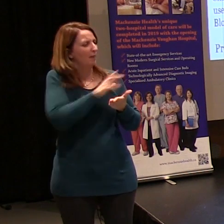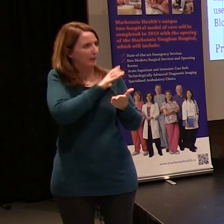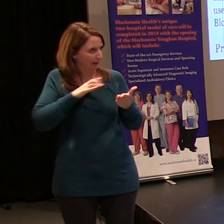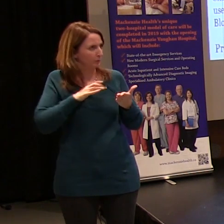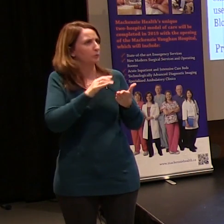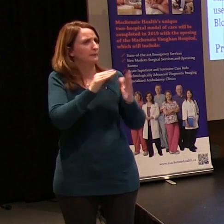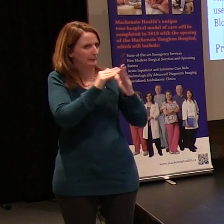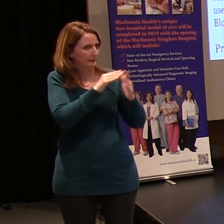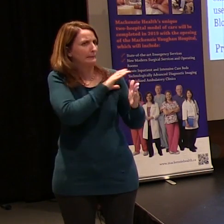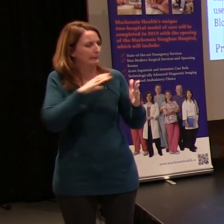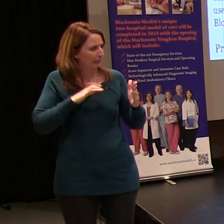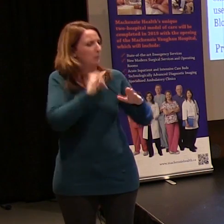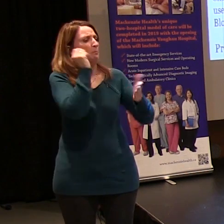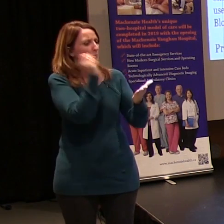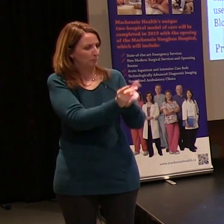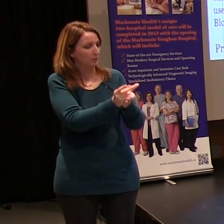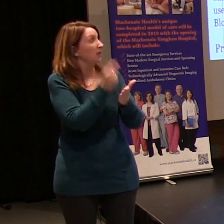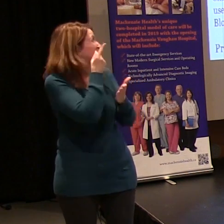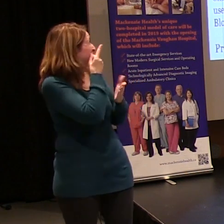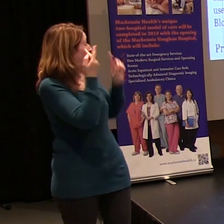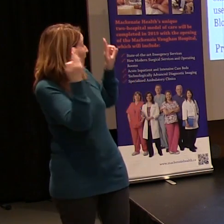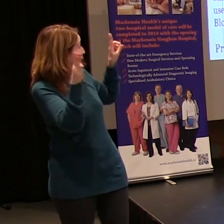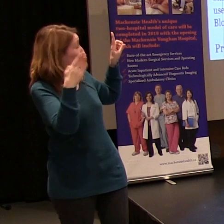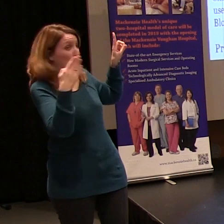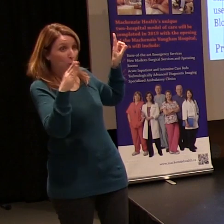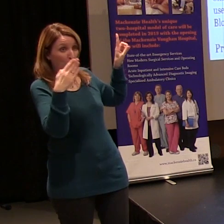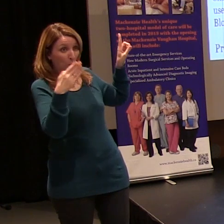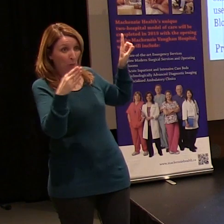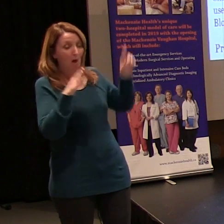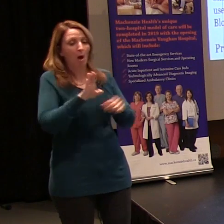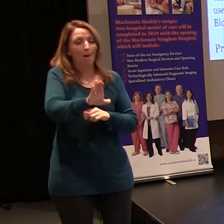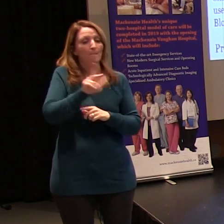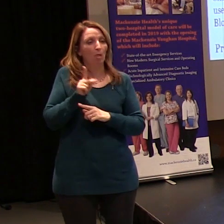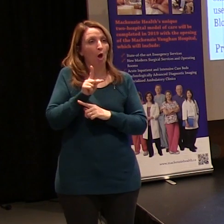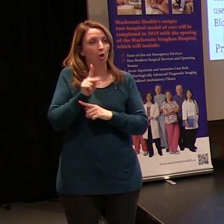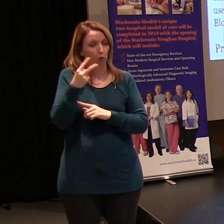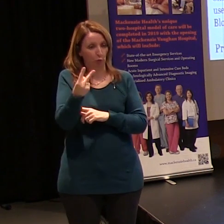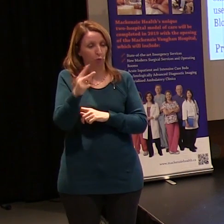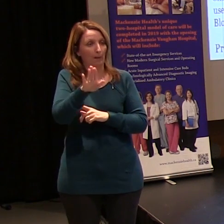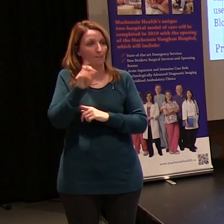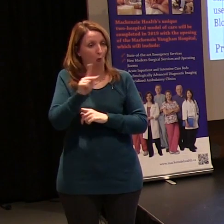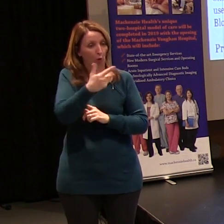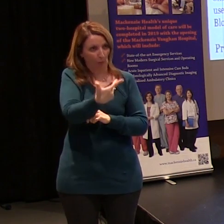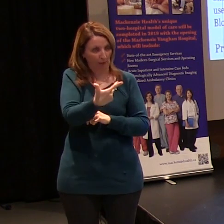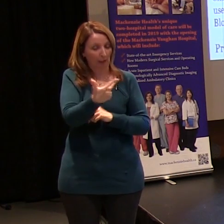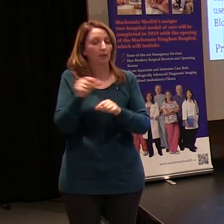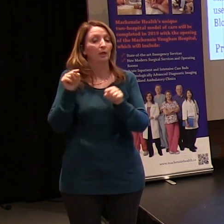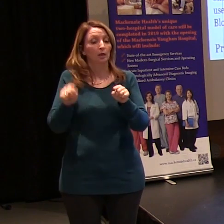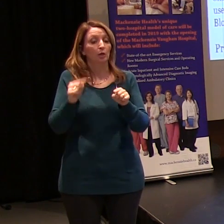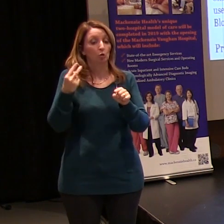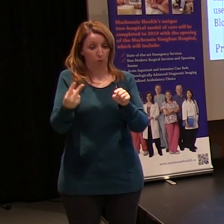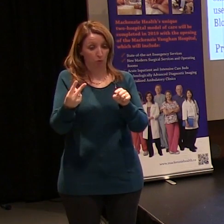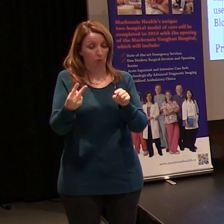you see in the blue, it's block 2 and block 3 that actually is the hospital end. When block 2, it's the